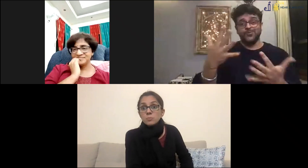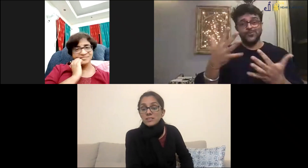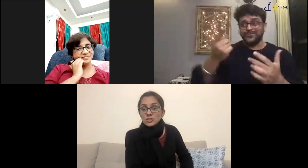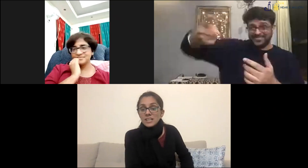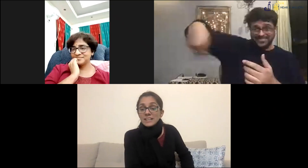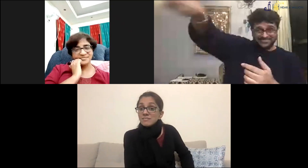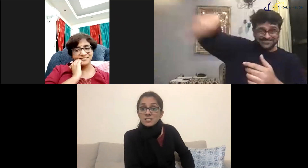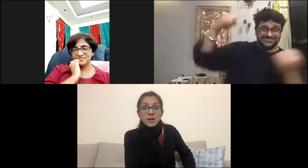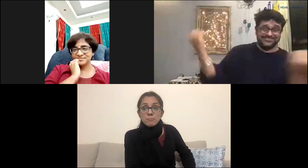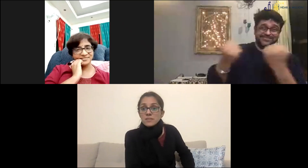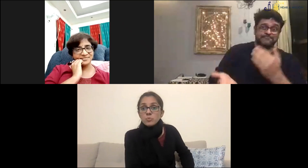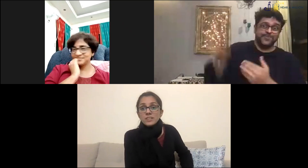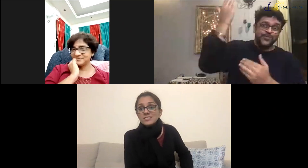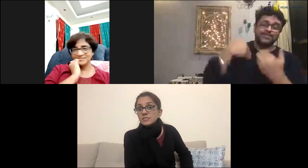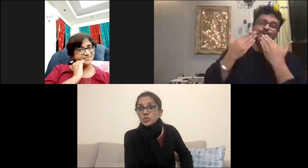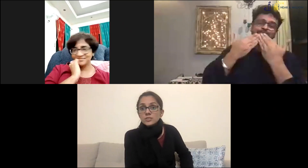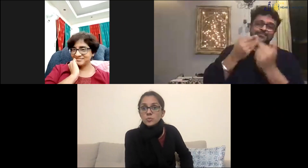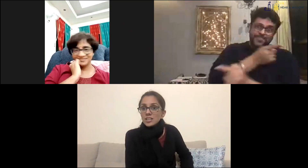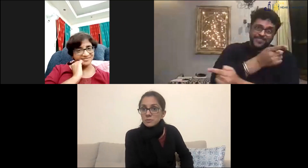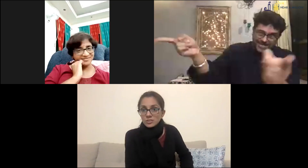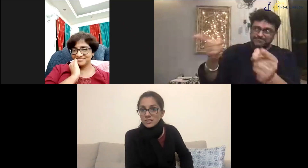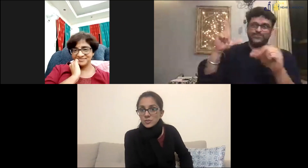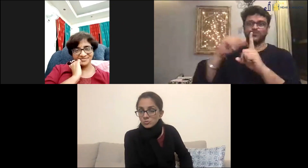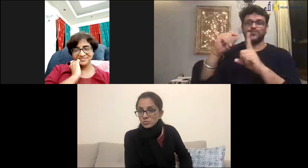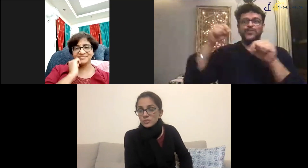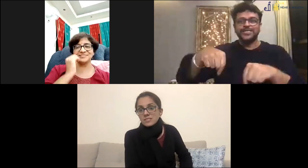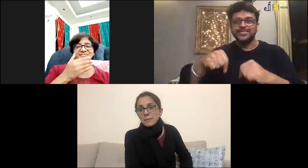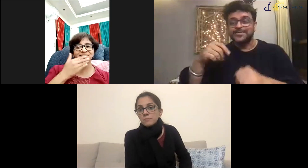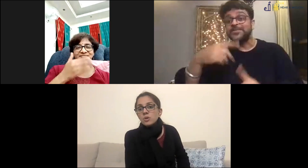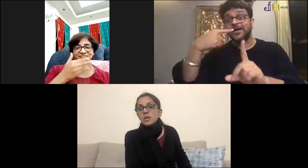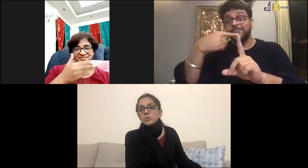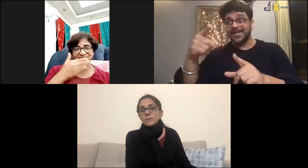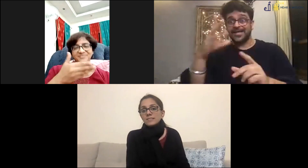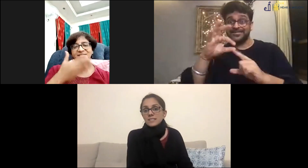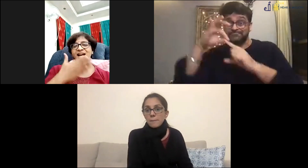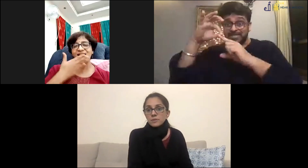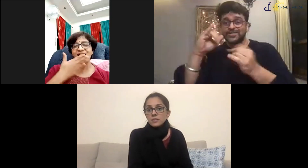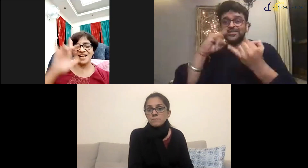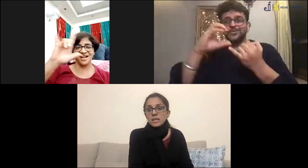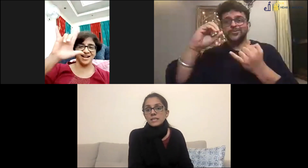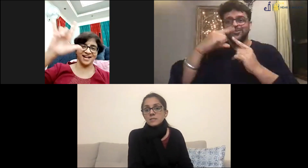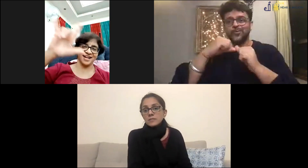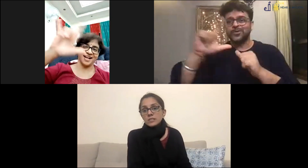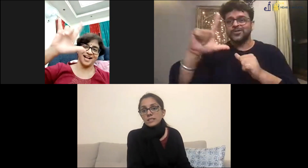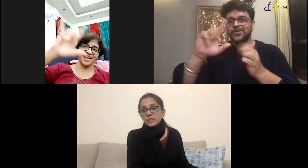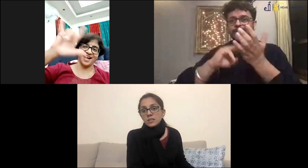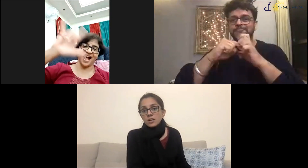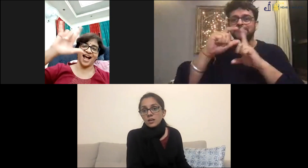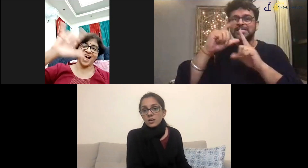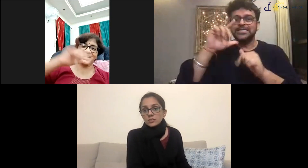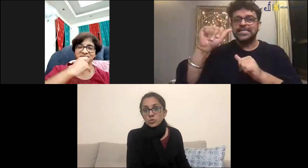so much. And even in the past 1 year, they've just worked more than I do. So it's them who make this happen. And